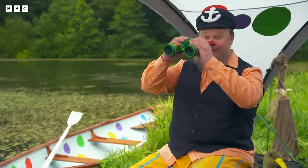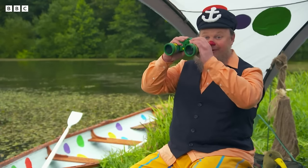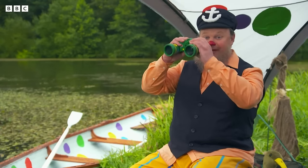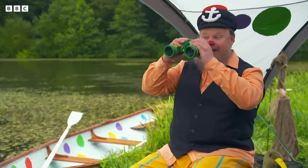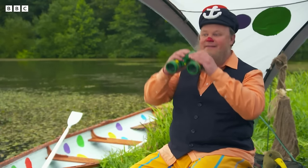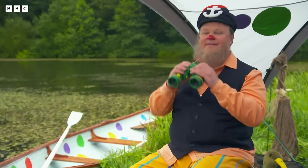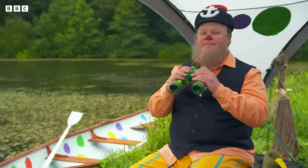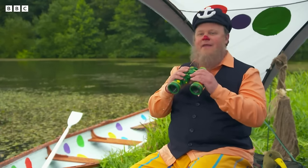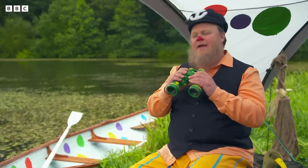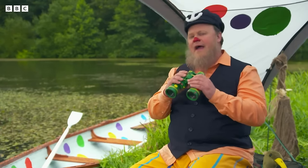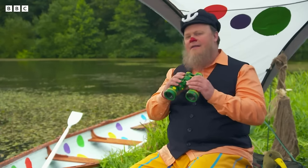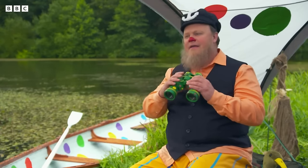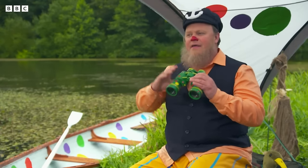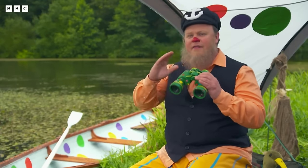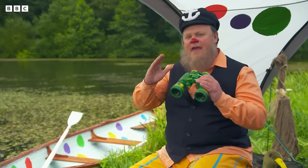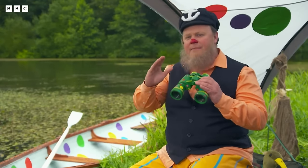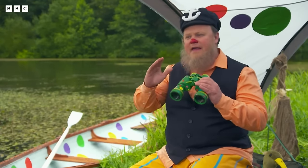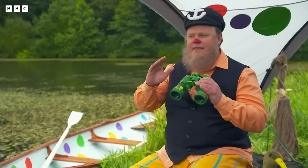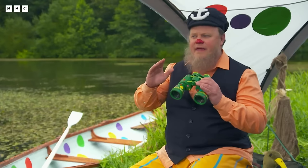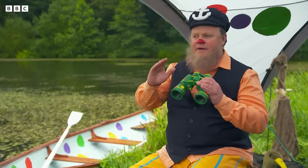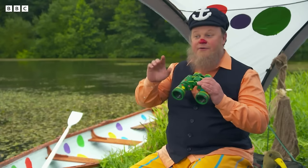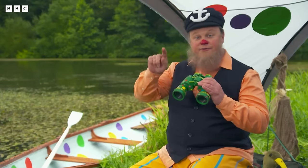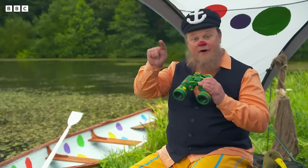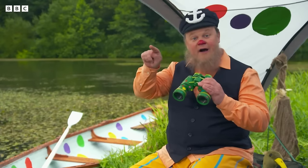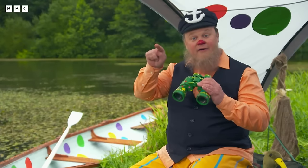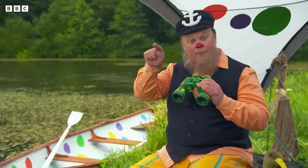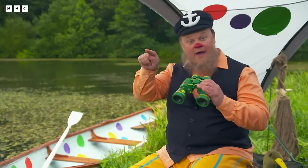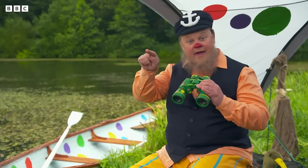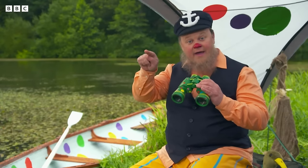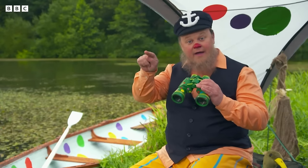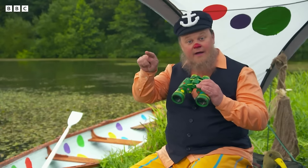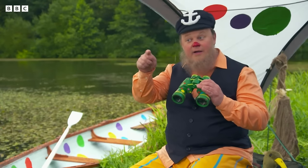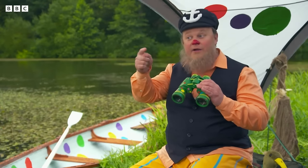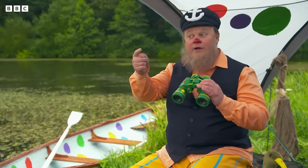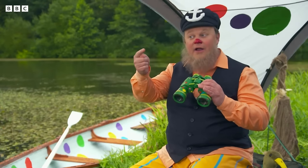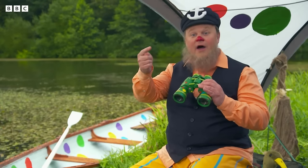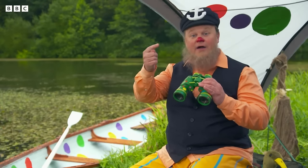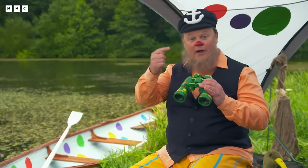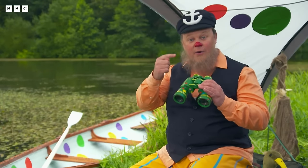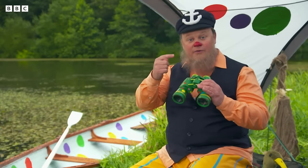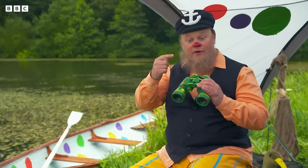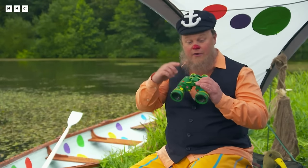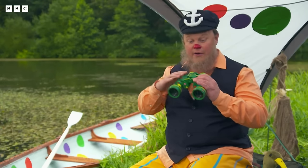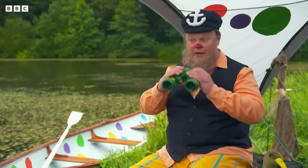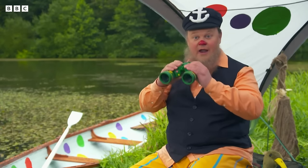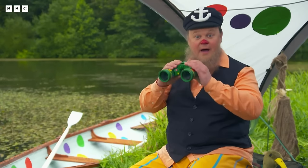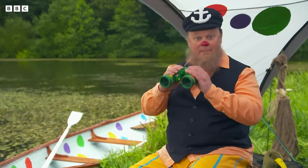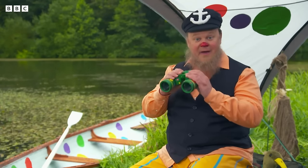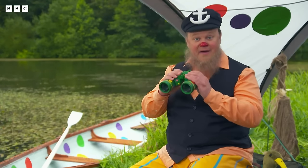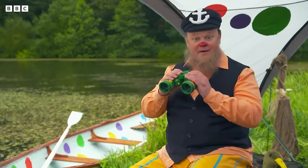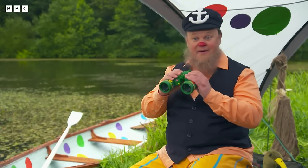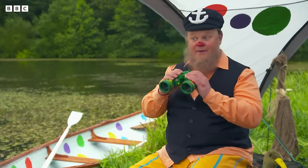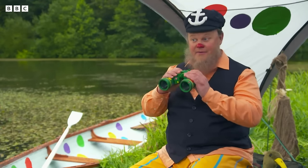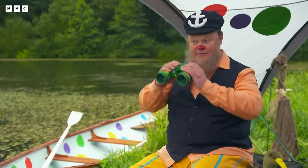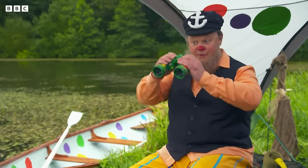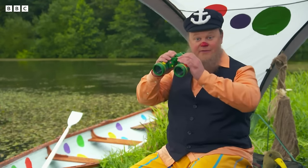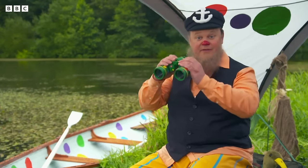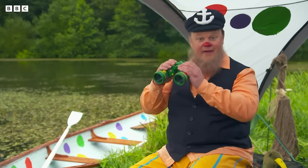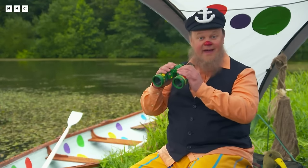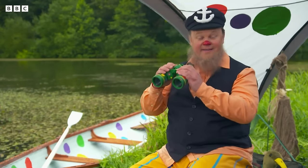through these, and they make things far away look a lot closer, a lot bigger. So it's easy